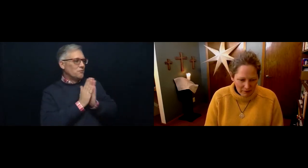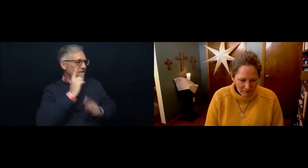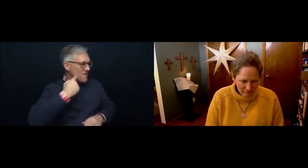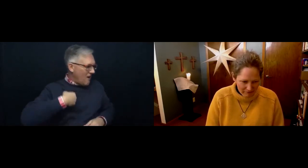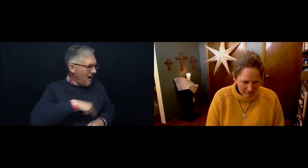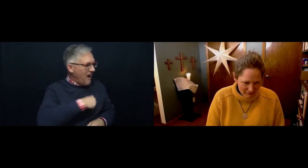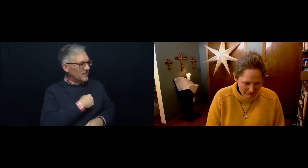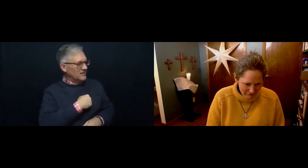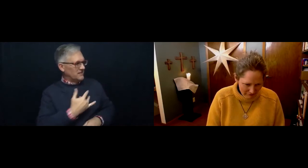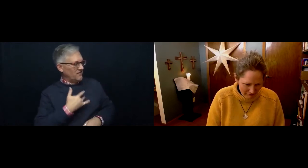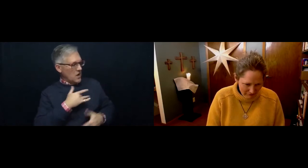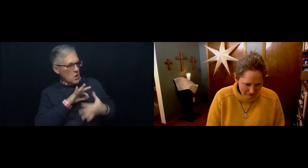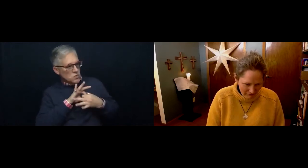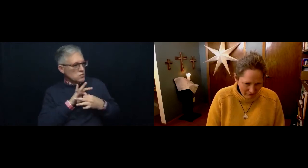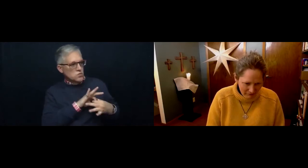prayer.